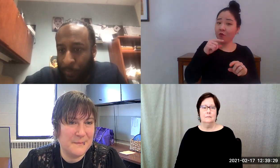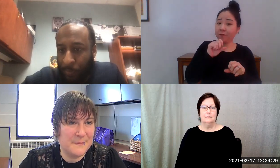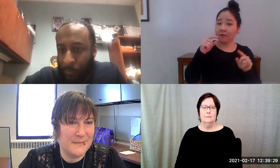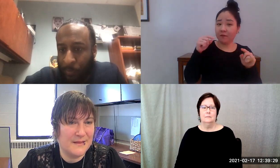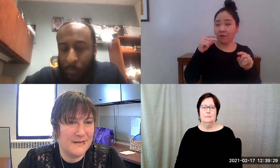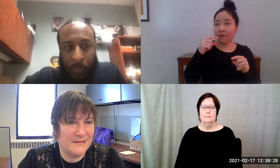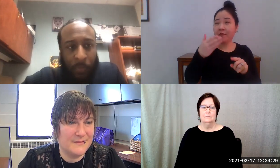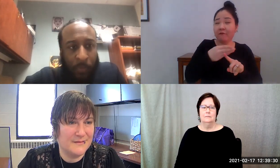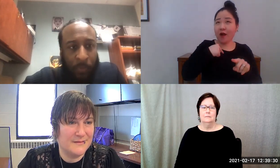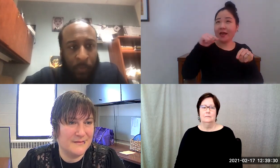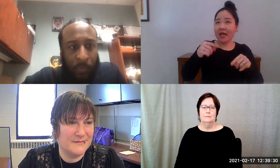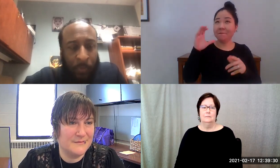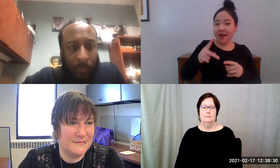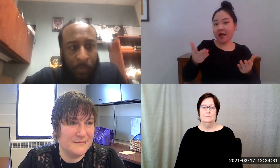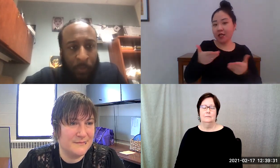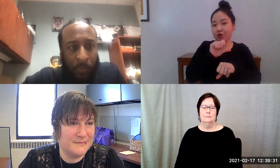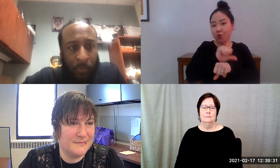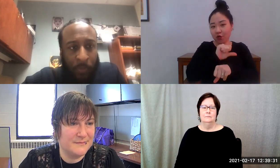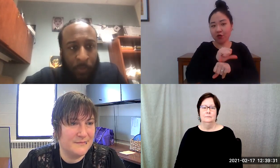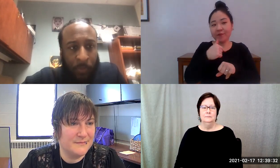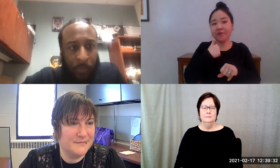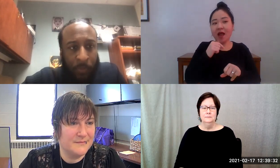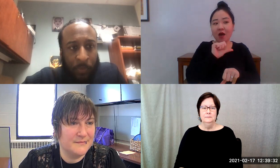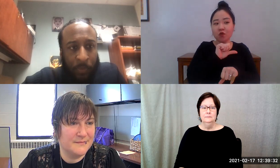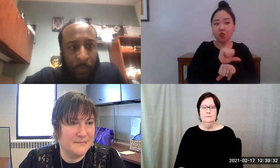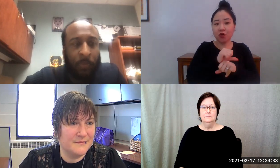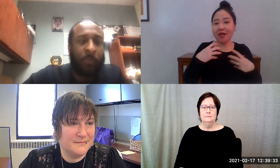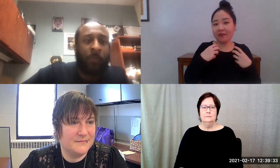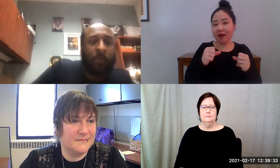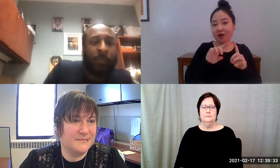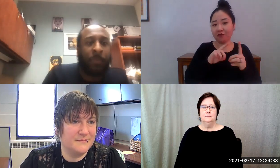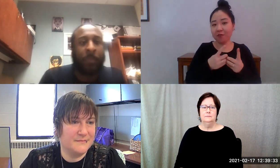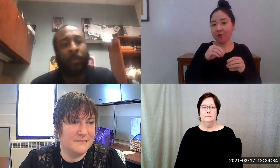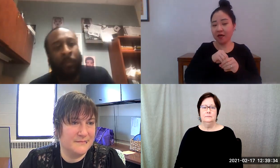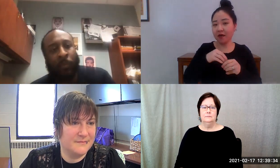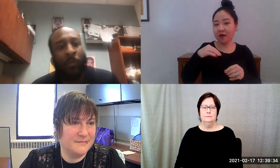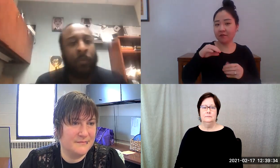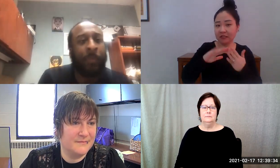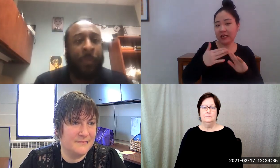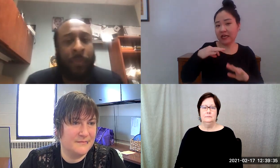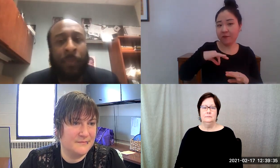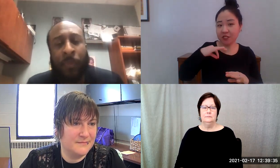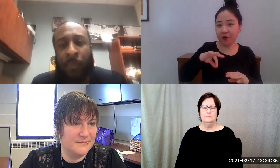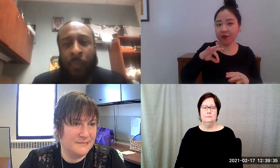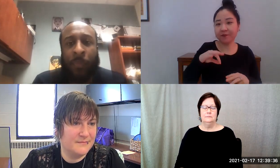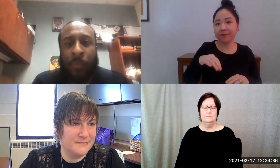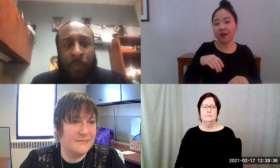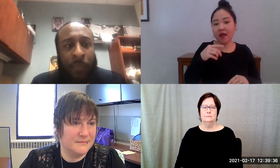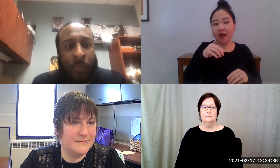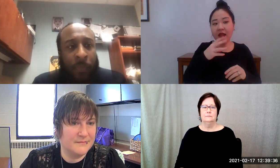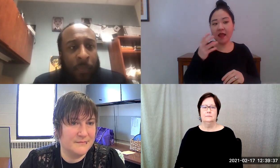Before I came back here to work, I was working at the health department in the city of